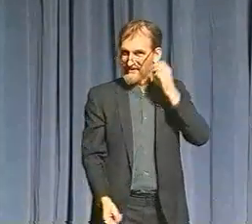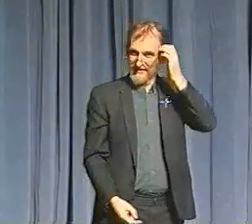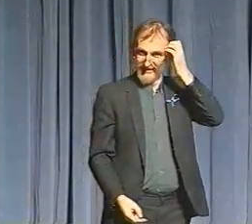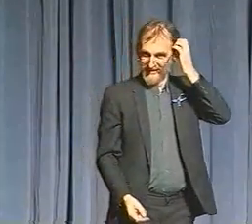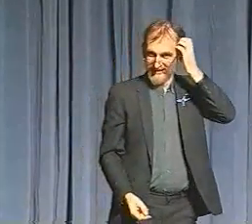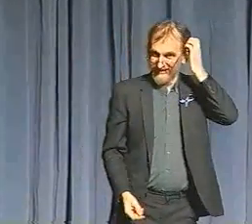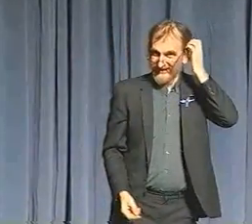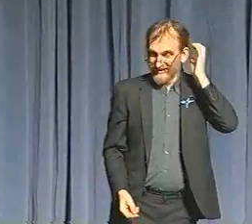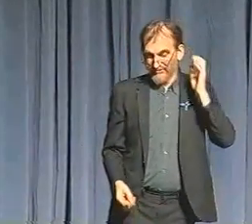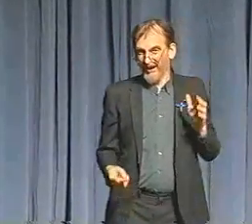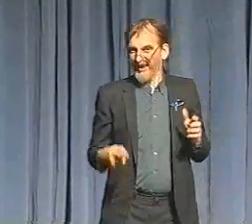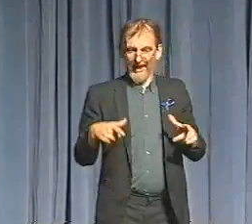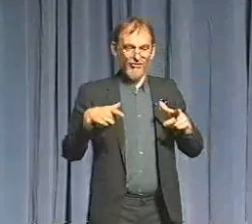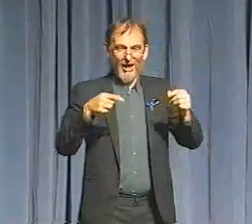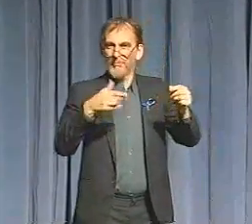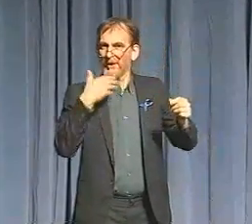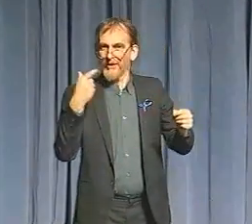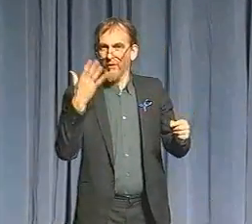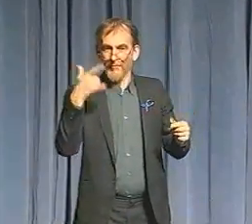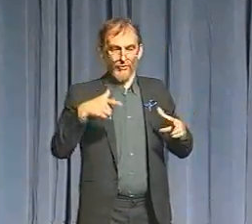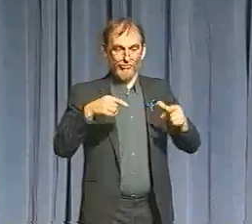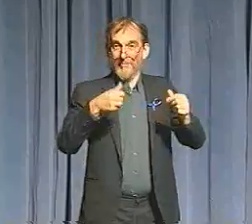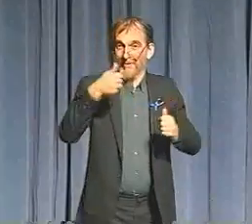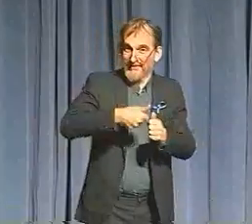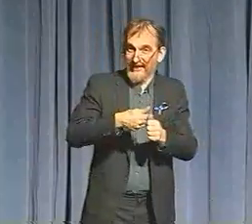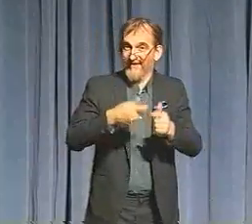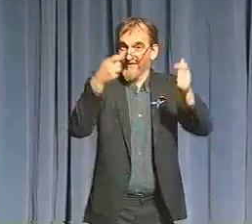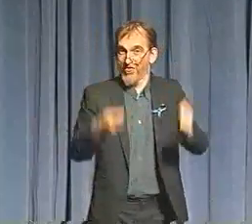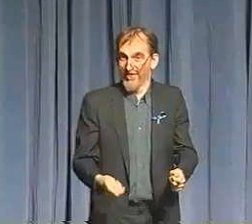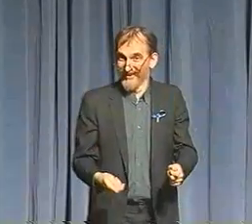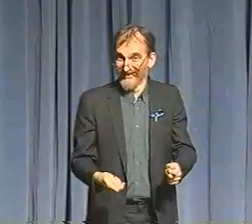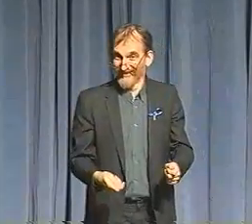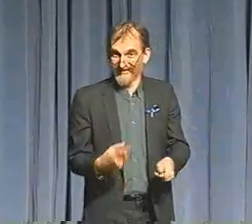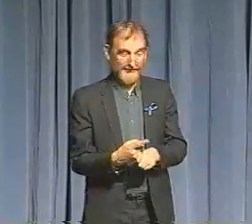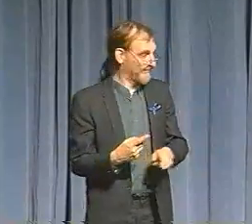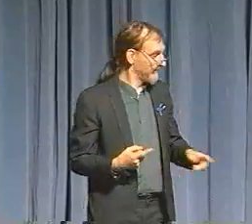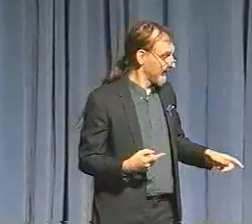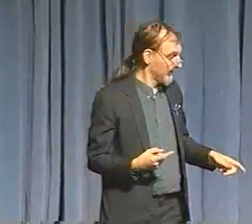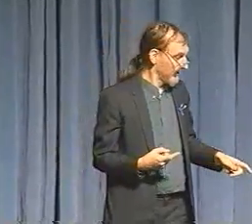In Australia, there's a different term for this. I think they're called toll puppies. But at any rate,